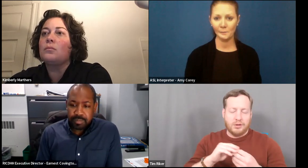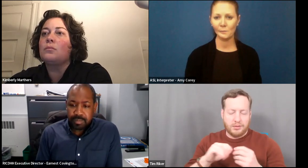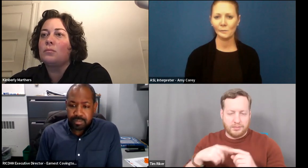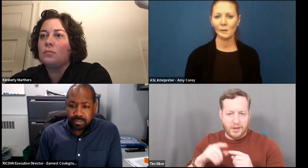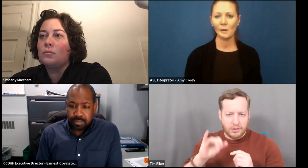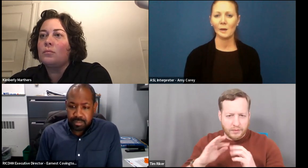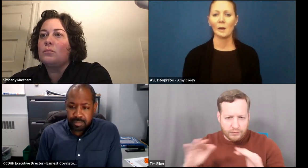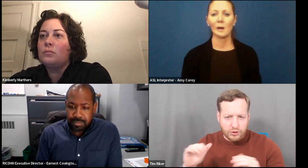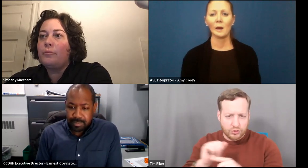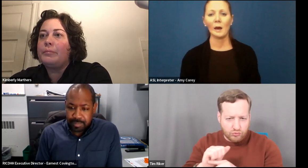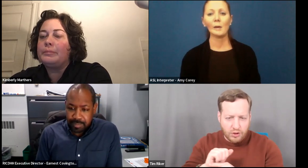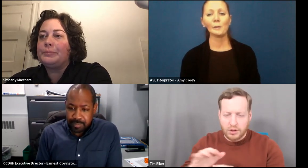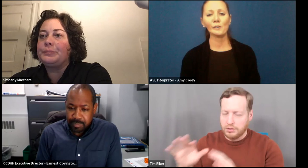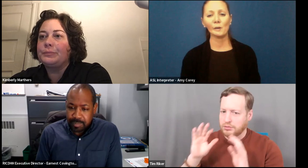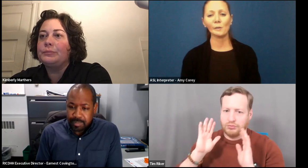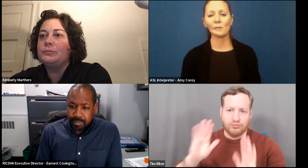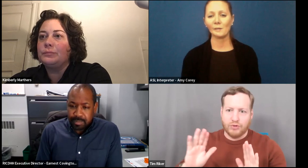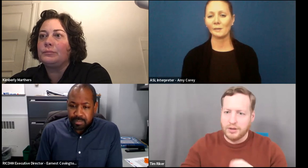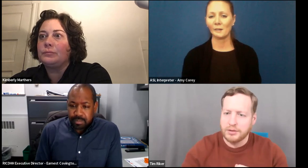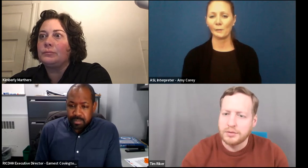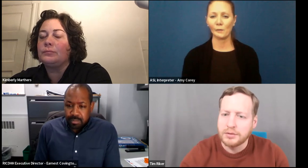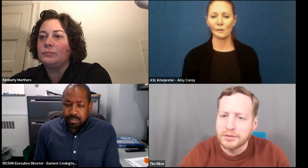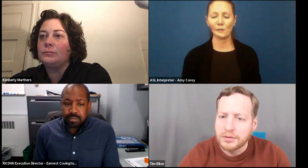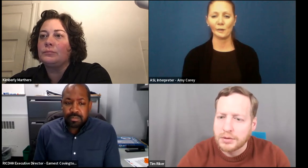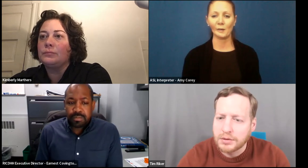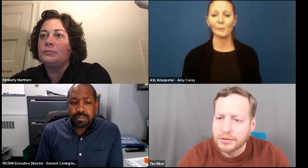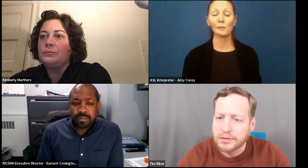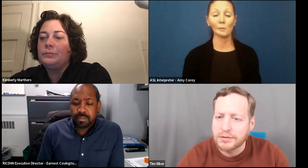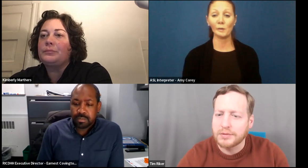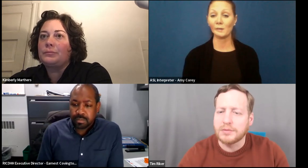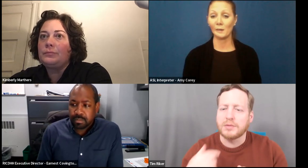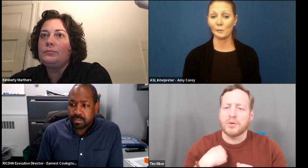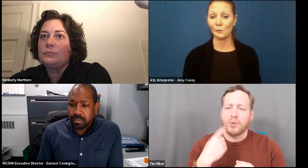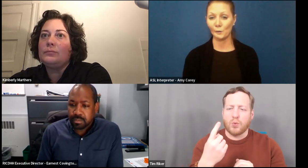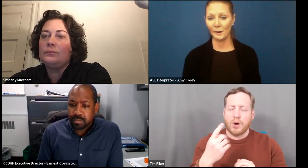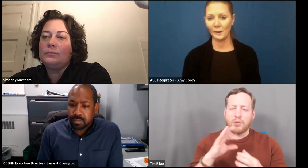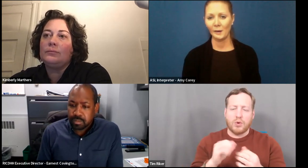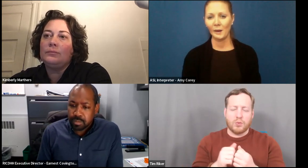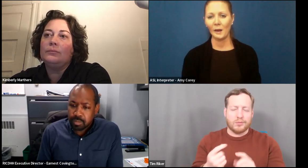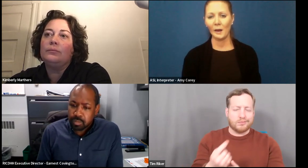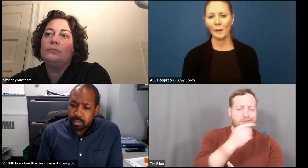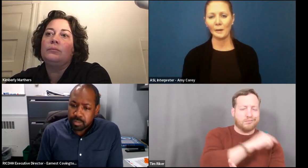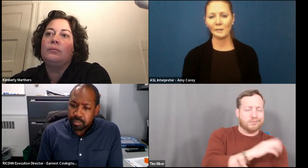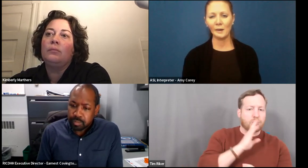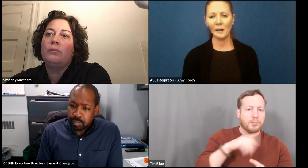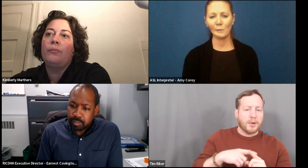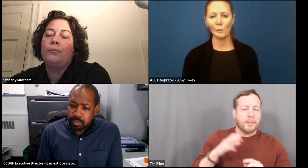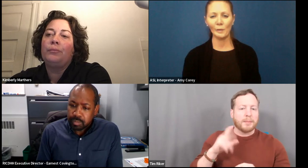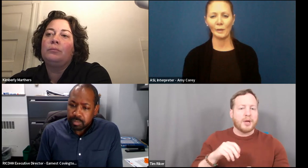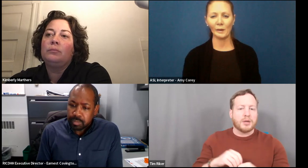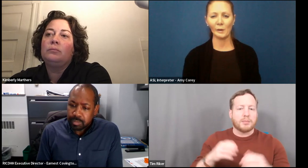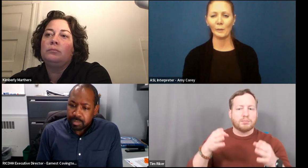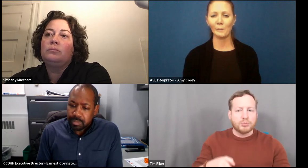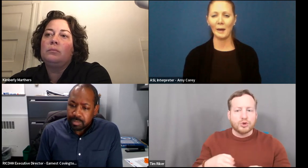Tim? I appreciate you discussing that diversity training. It really sounds great. I did have